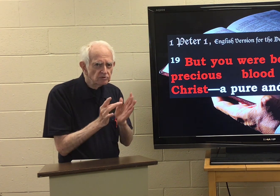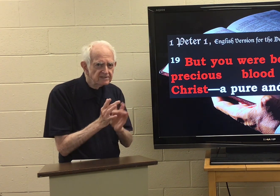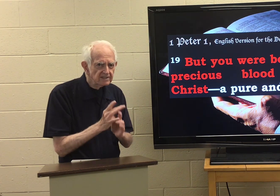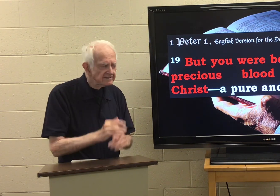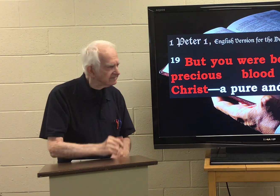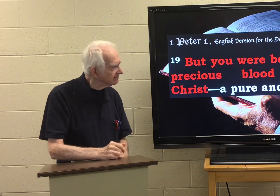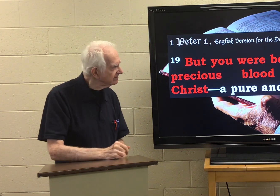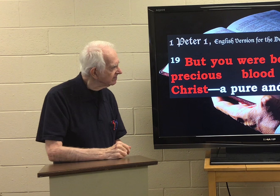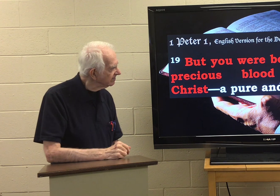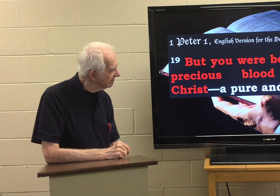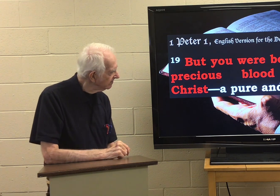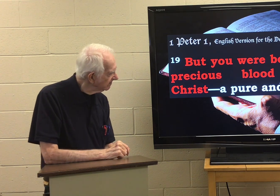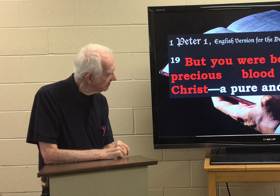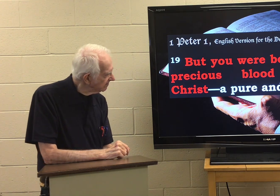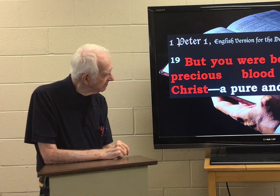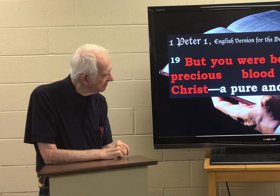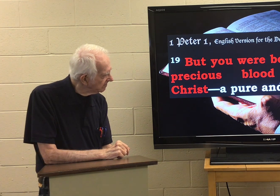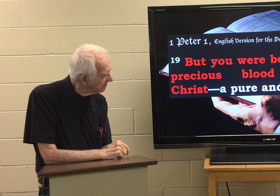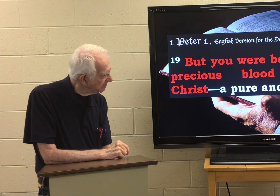of Jesus, of Christ.